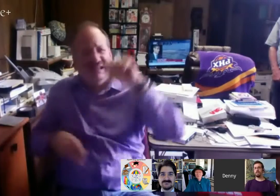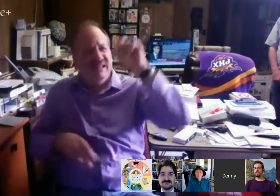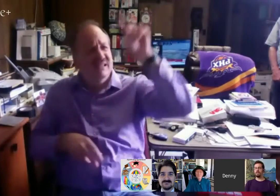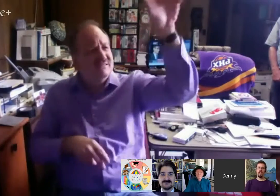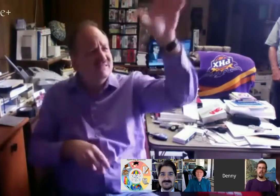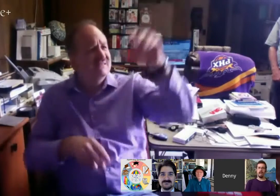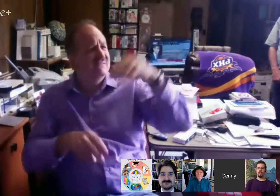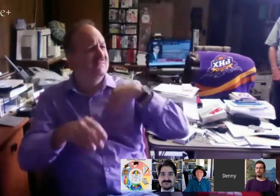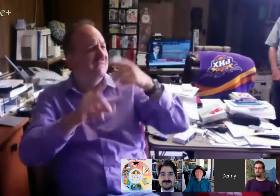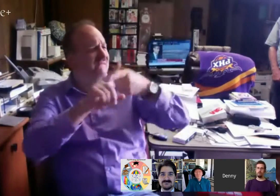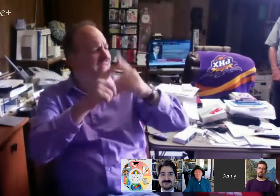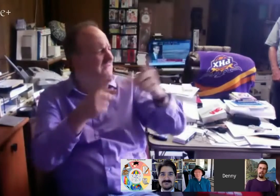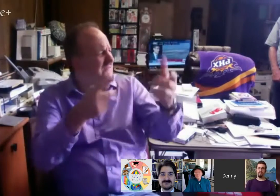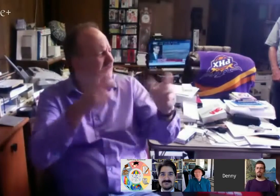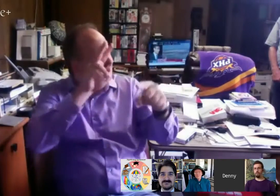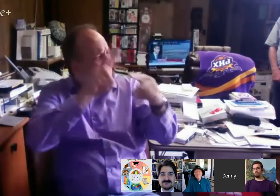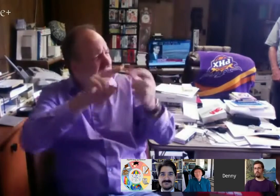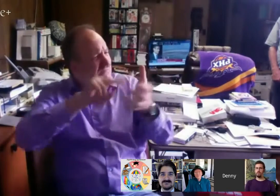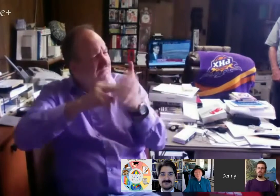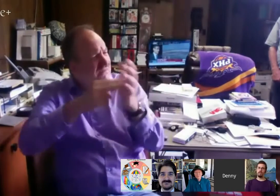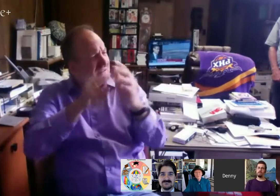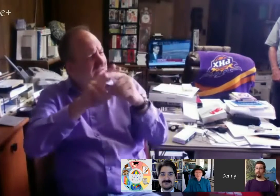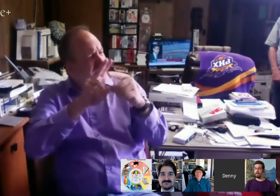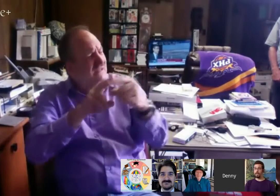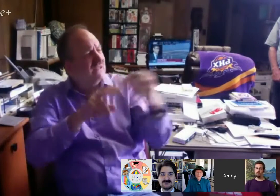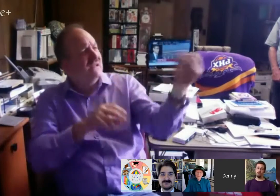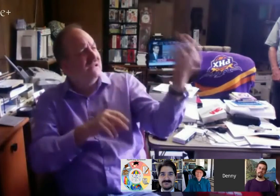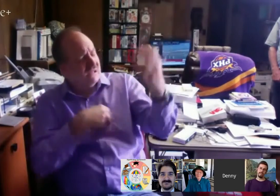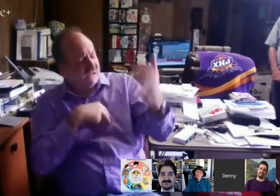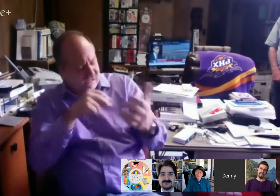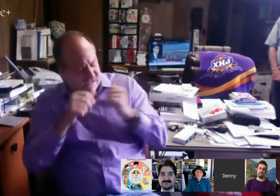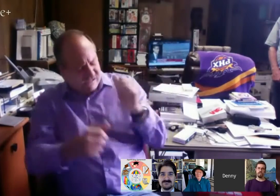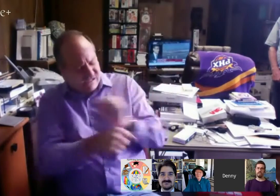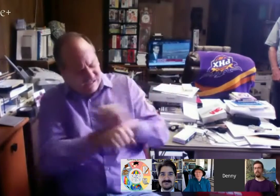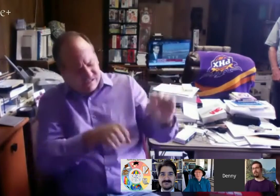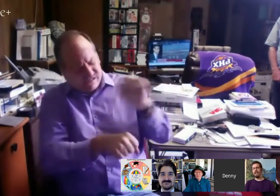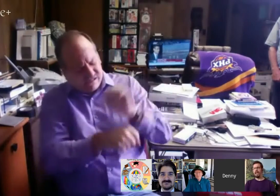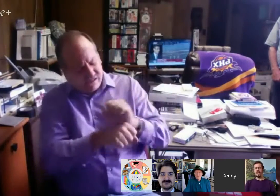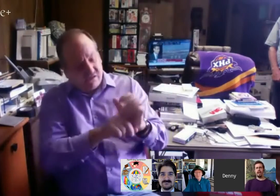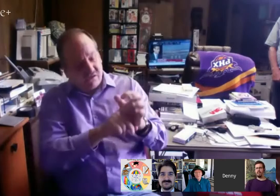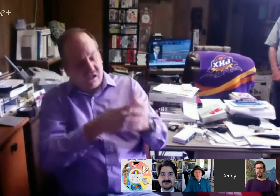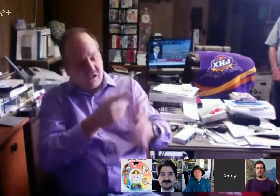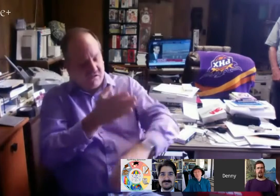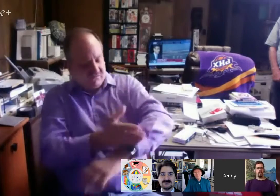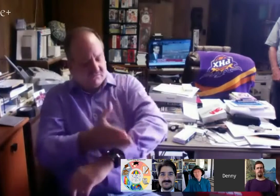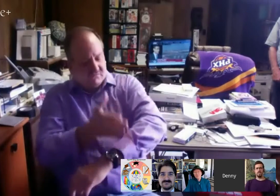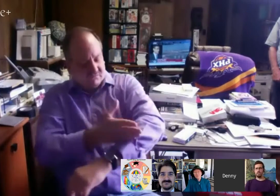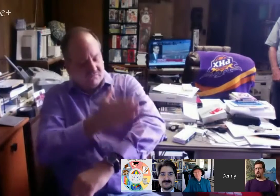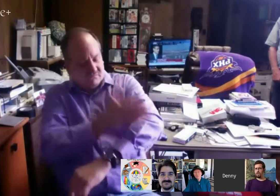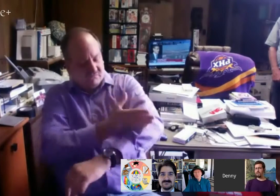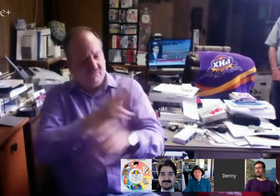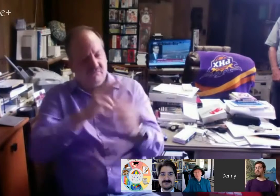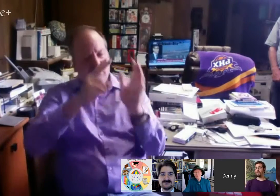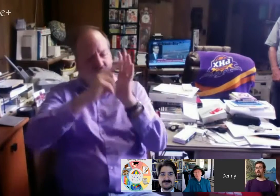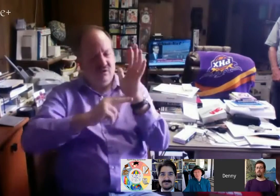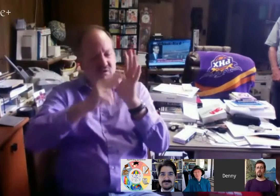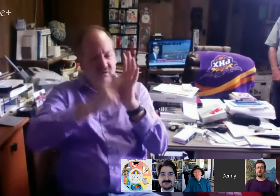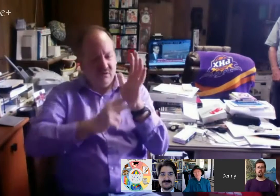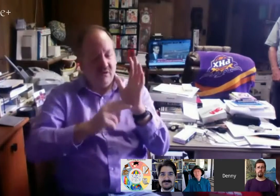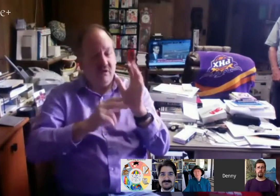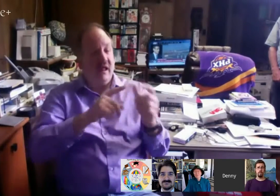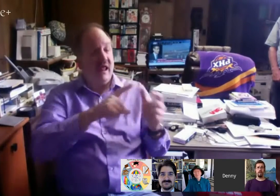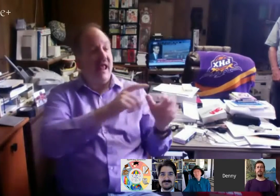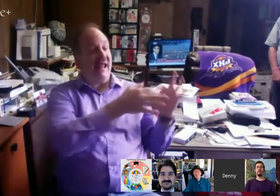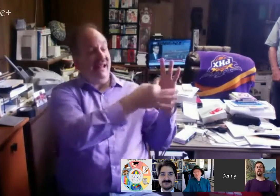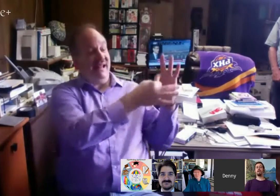the dictionary, and I'd be going back and forth between reading and reading in the dictionary, and I was struggling to understand what